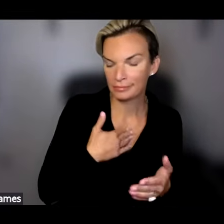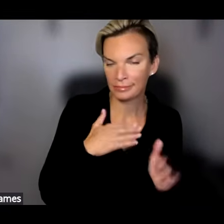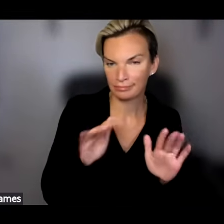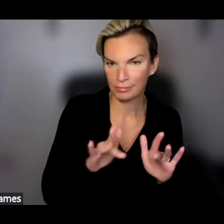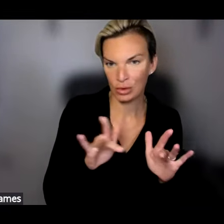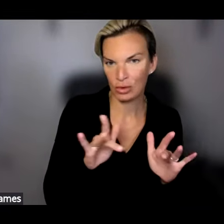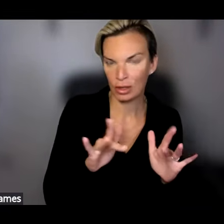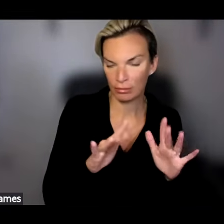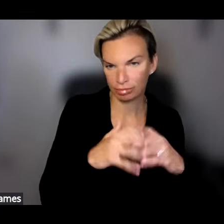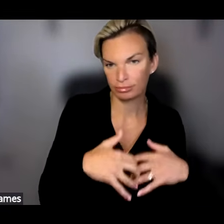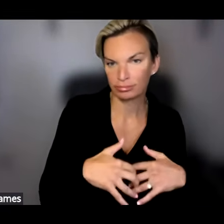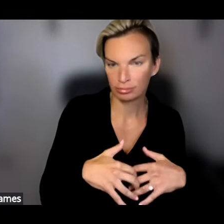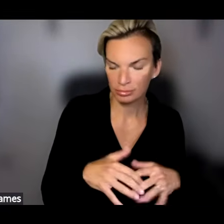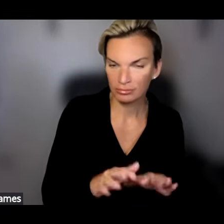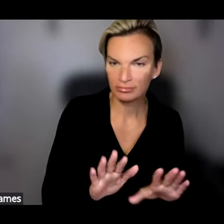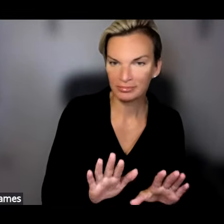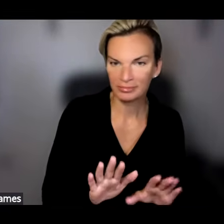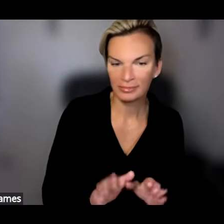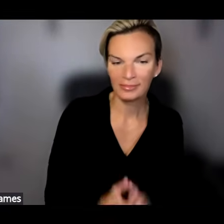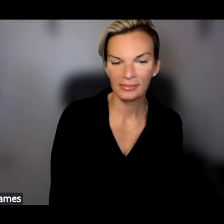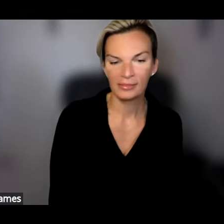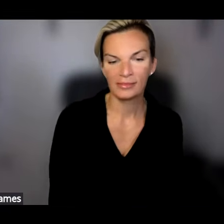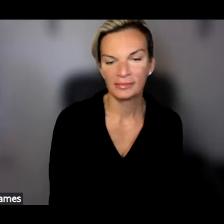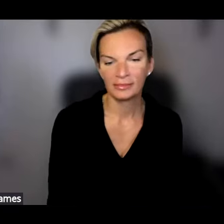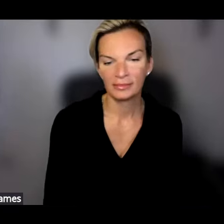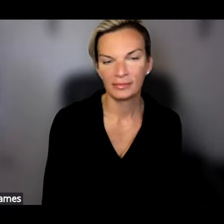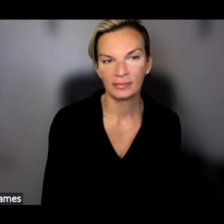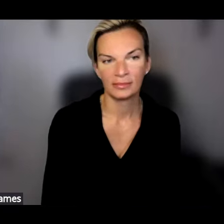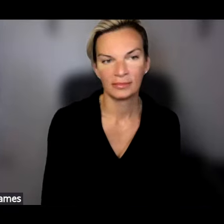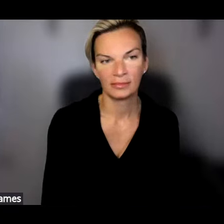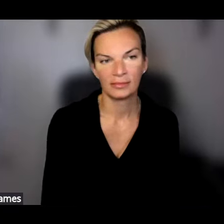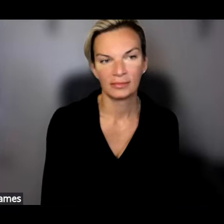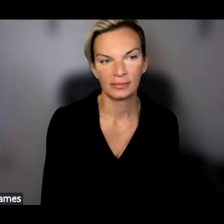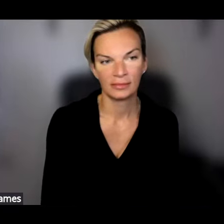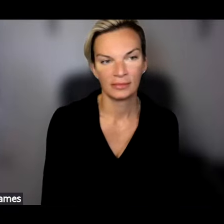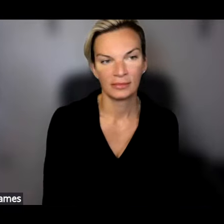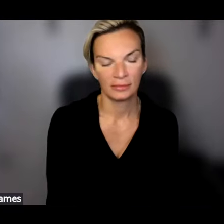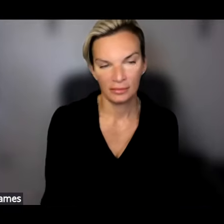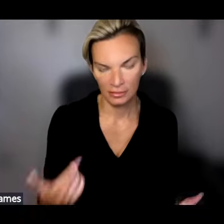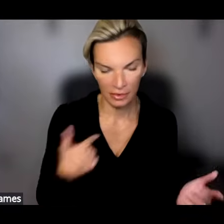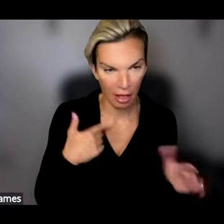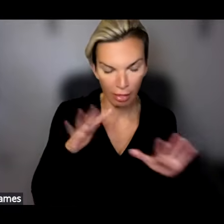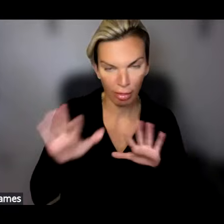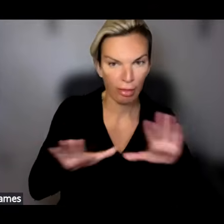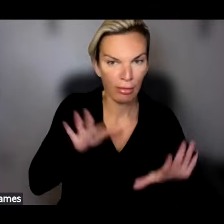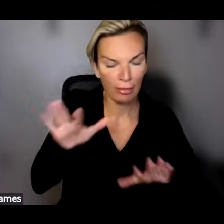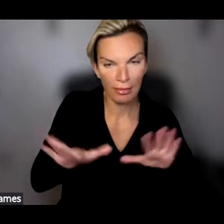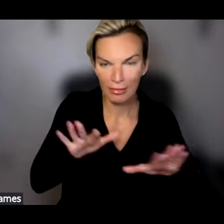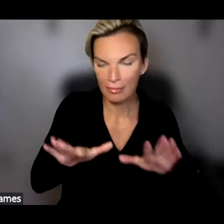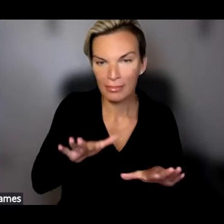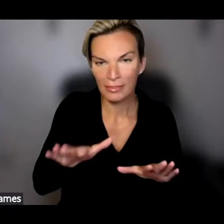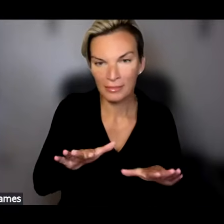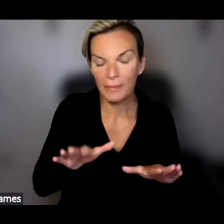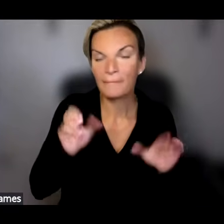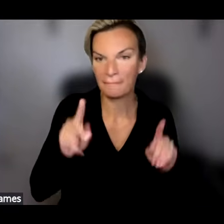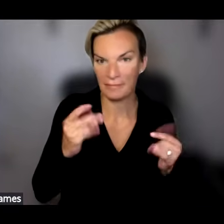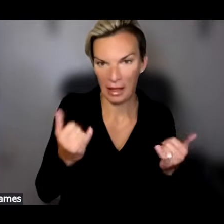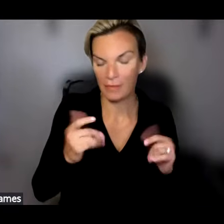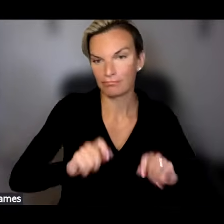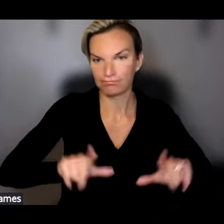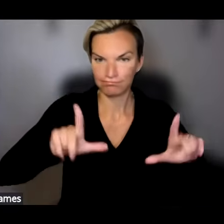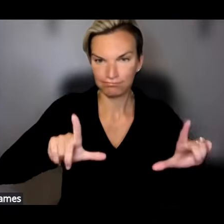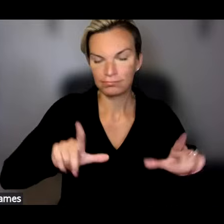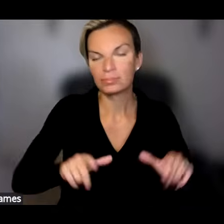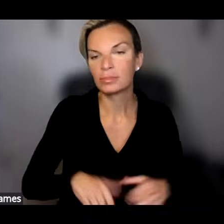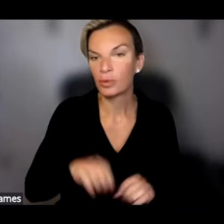here, Fine, okay, I got it back. flying in the blind there for a second. Back. Go ahead,